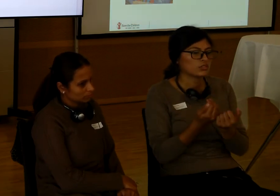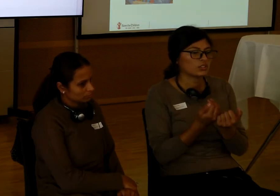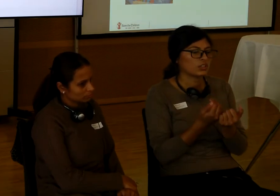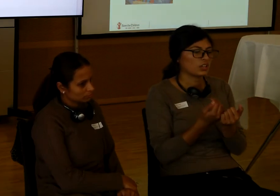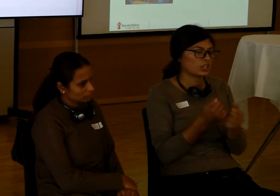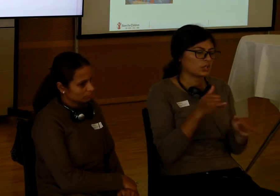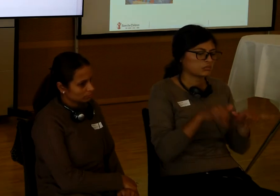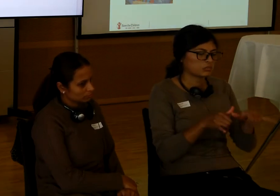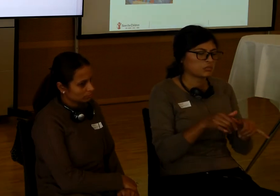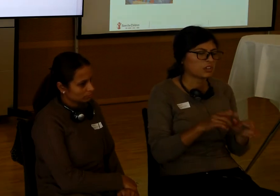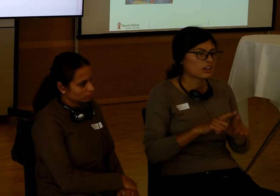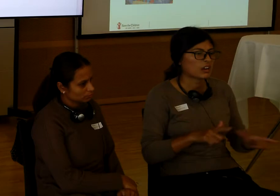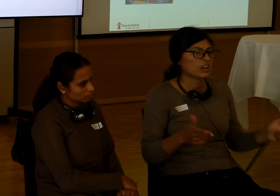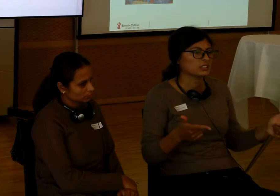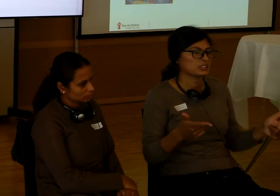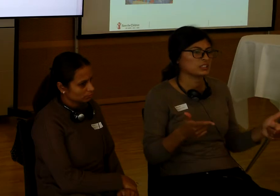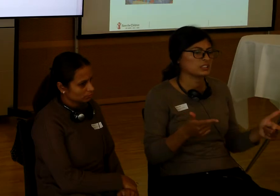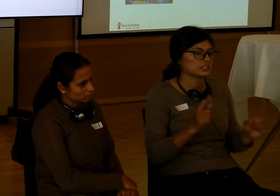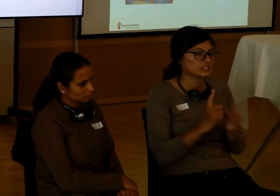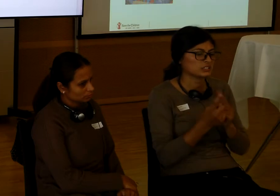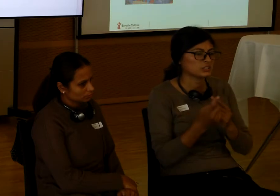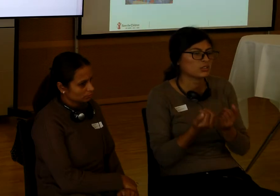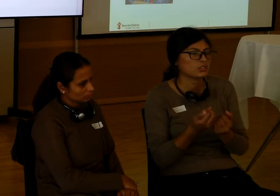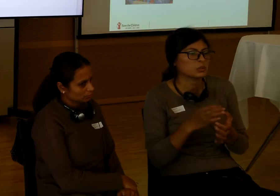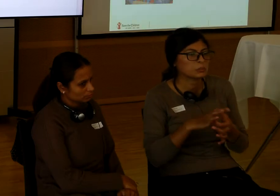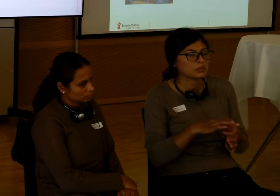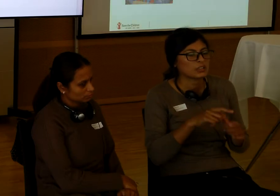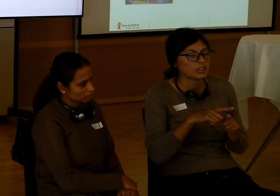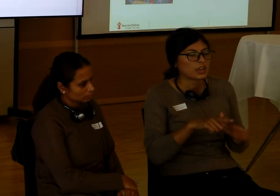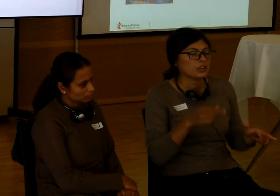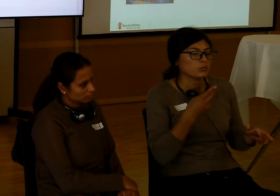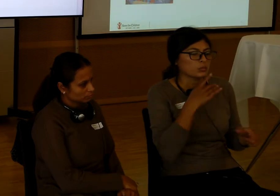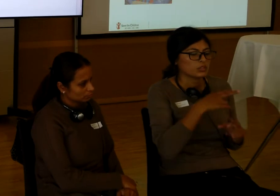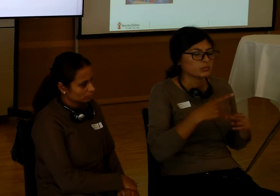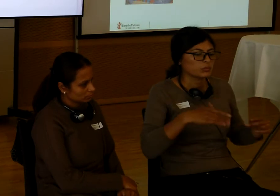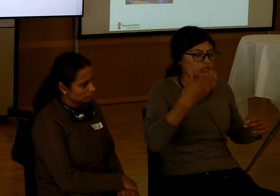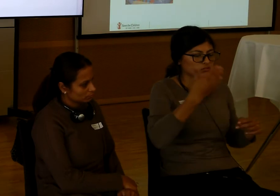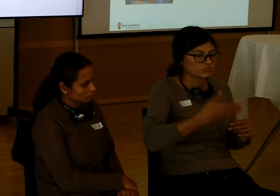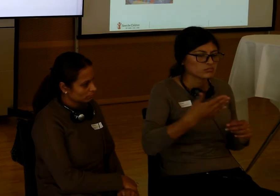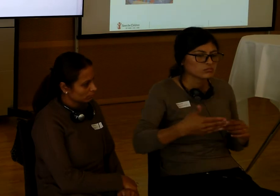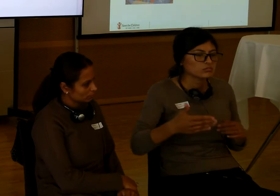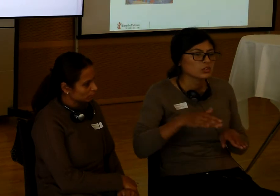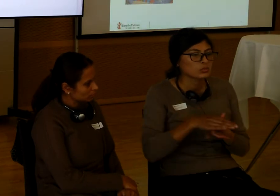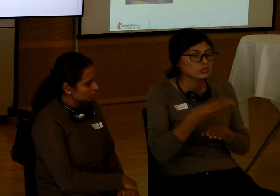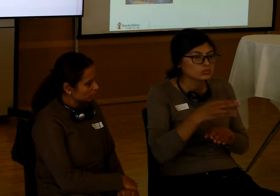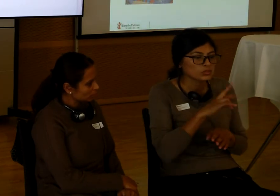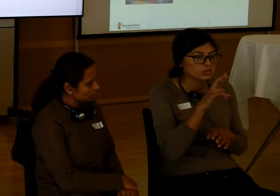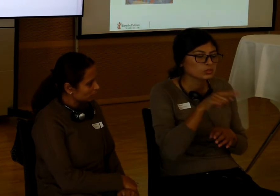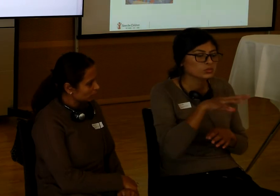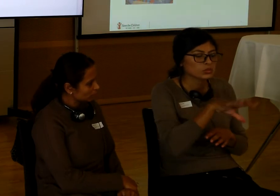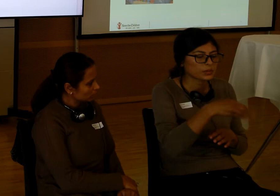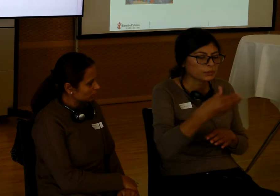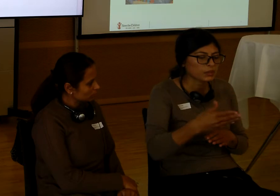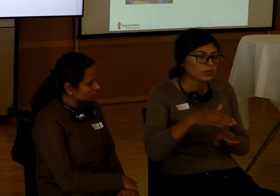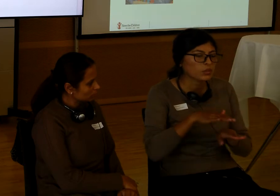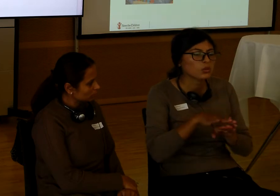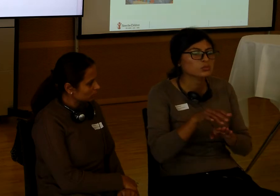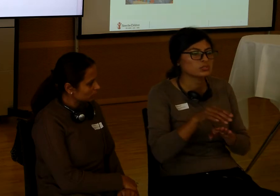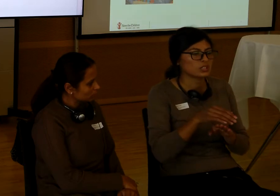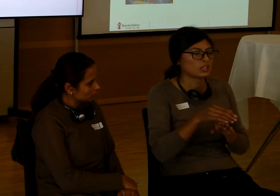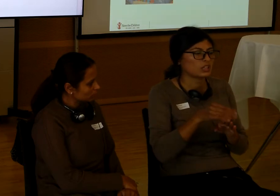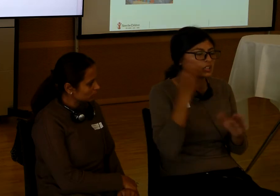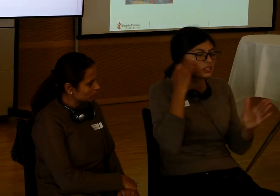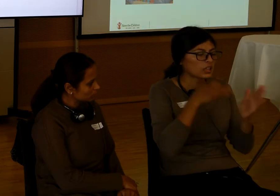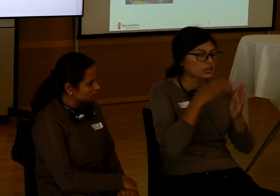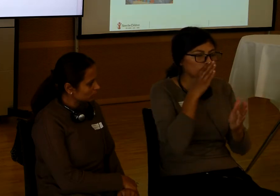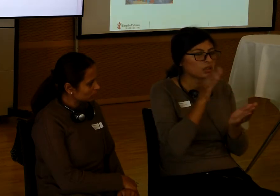children is, of course, a very long process in which many barriers need to be addressed, and there is no standard model